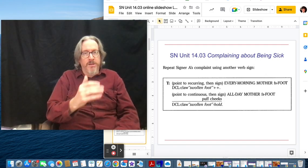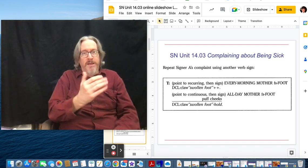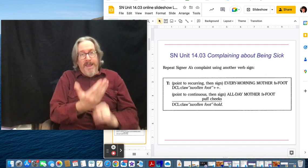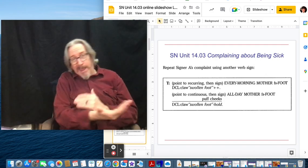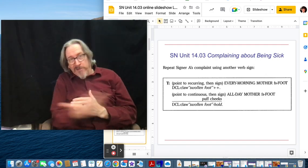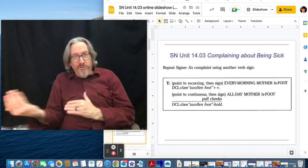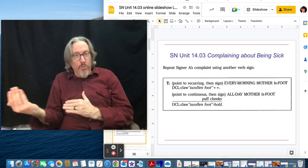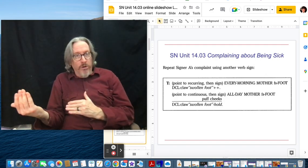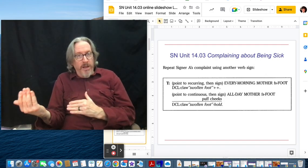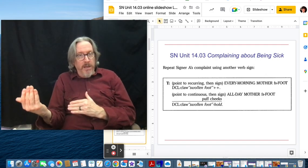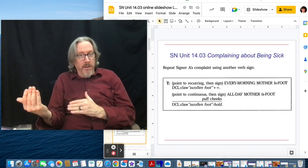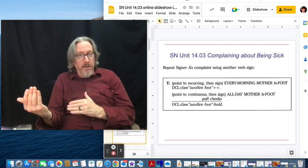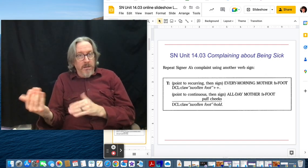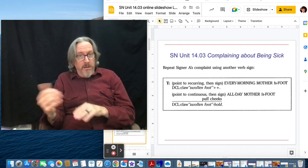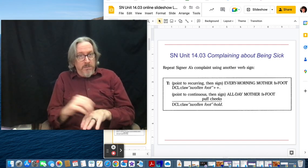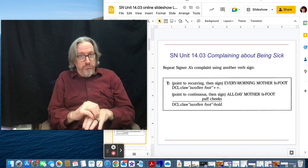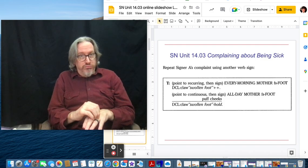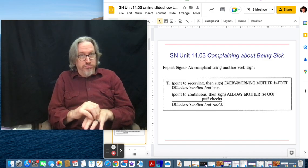So every morning,